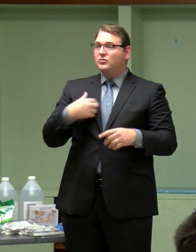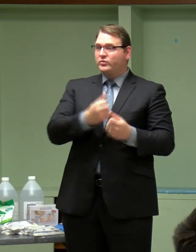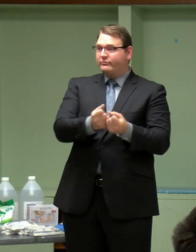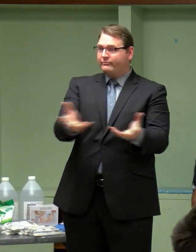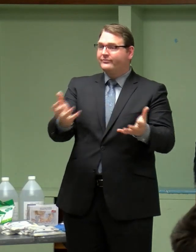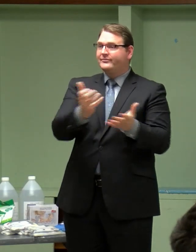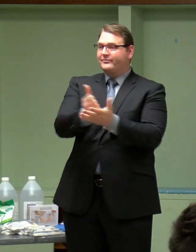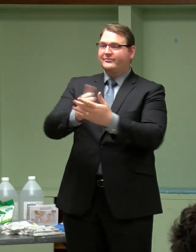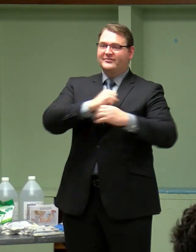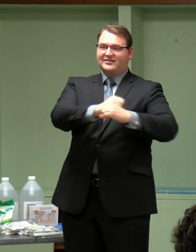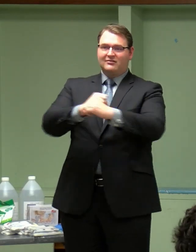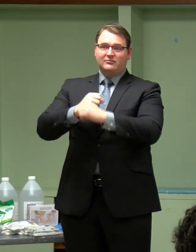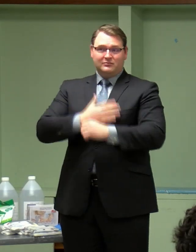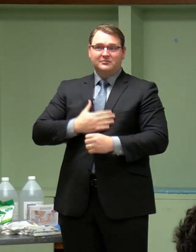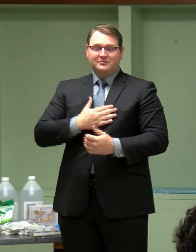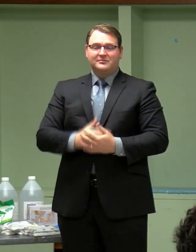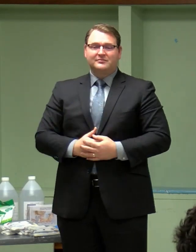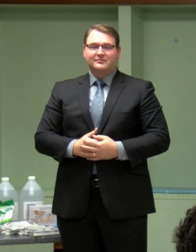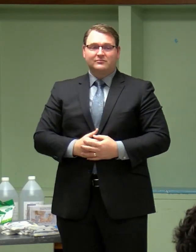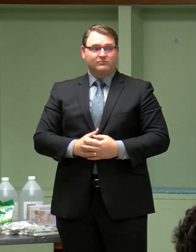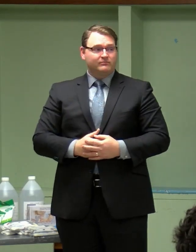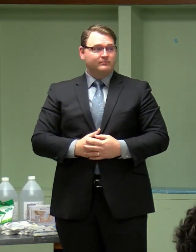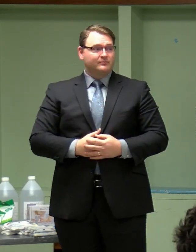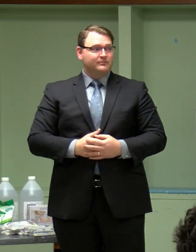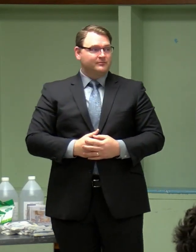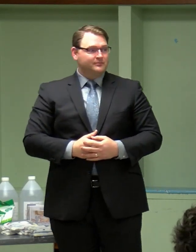Chief Peña, any update from you?